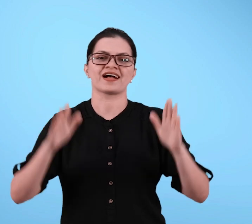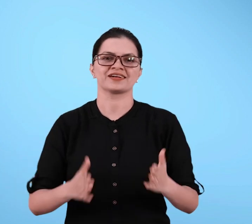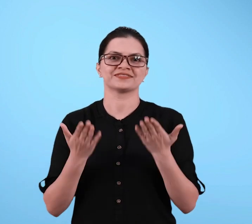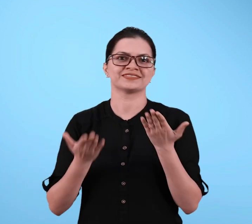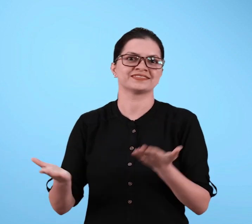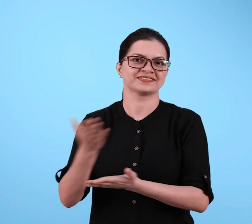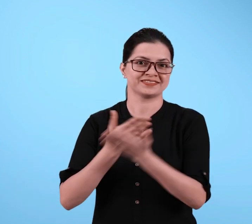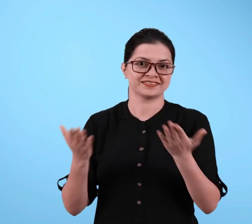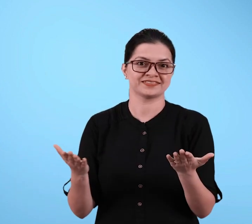items.